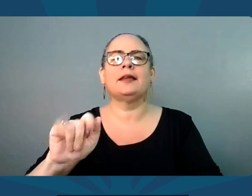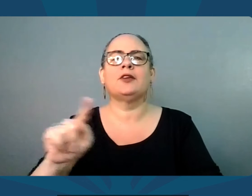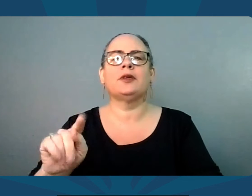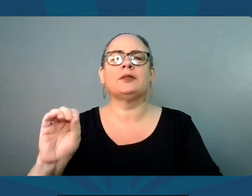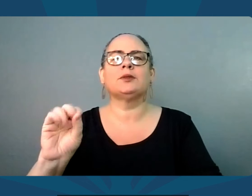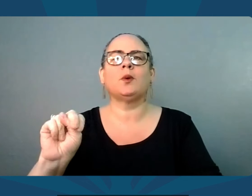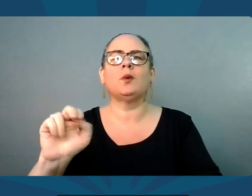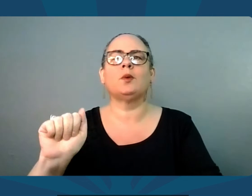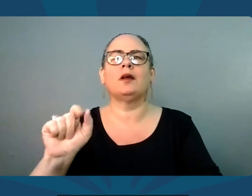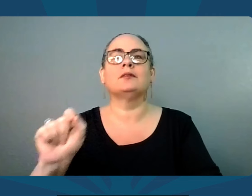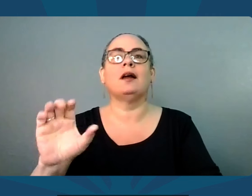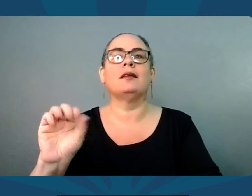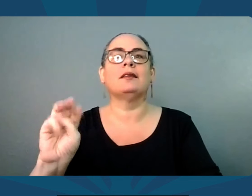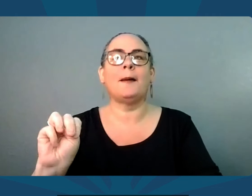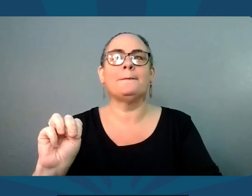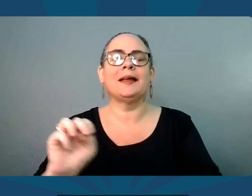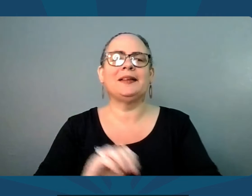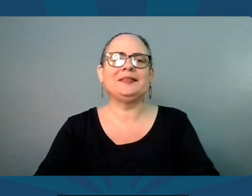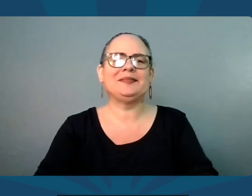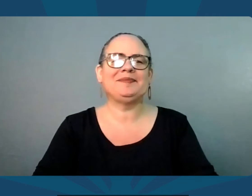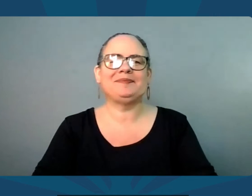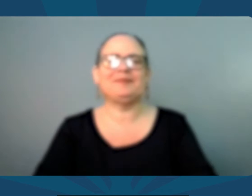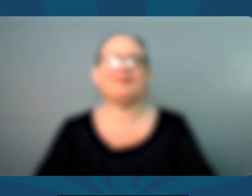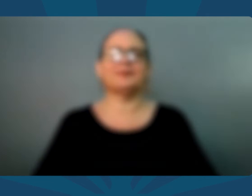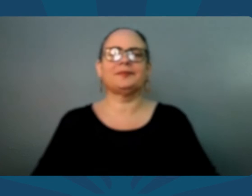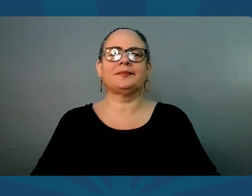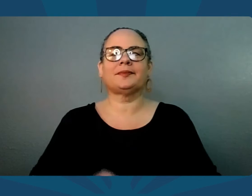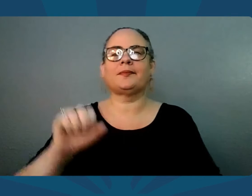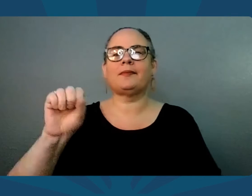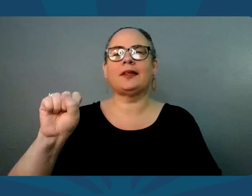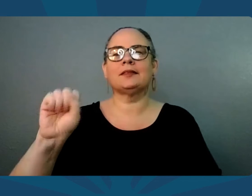https:// hop 4Arizona.com.